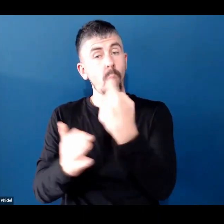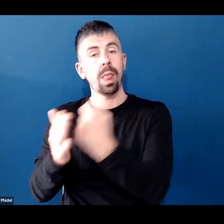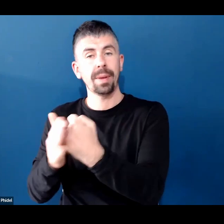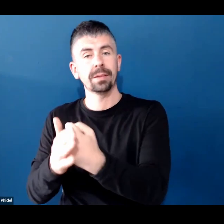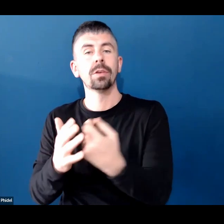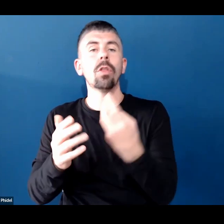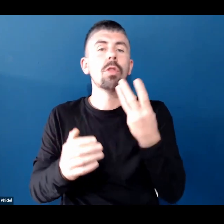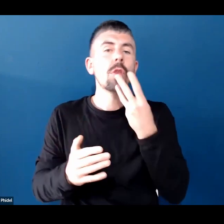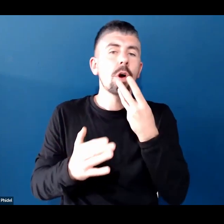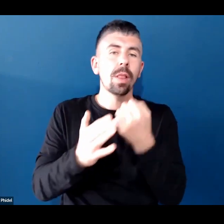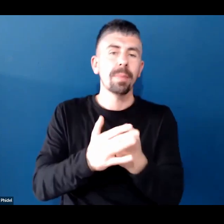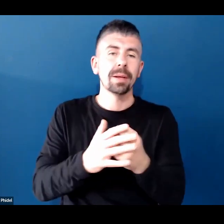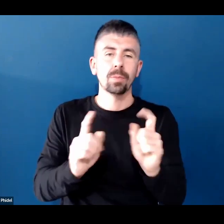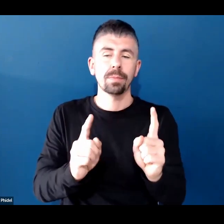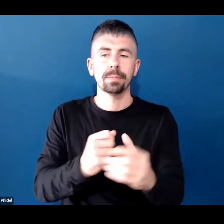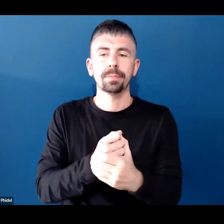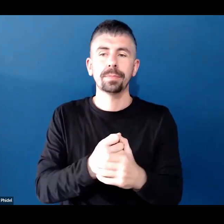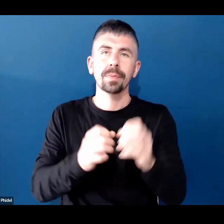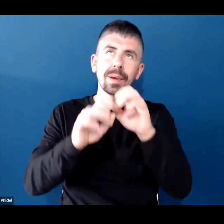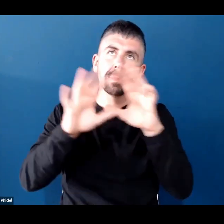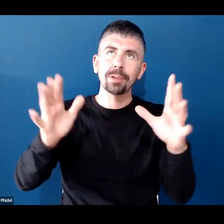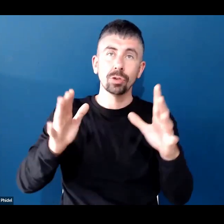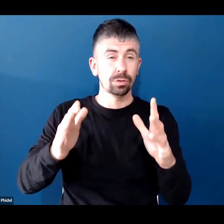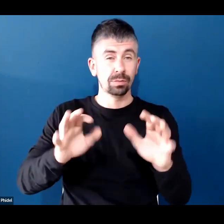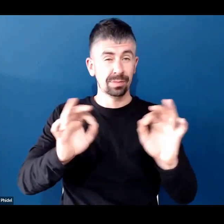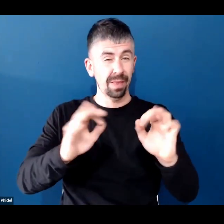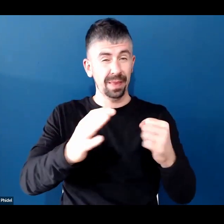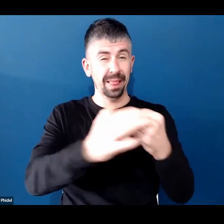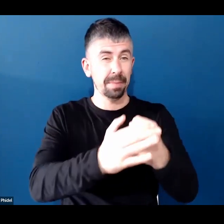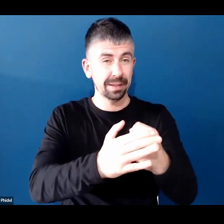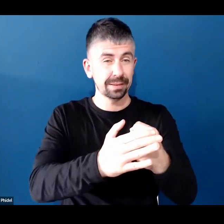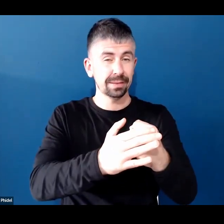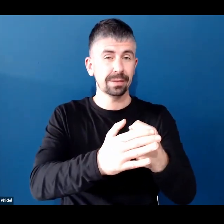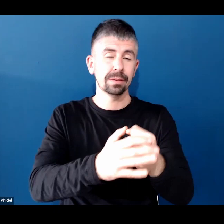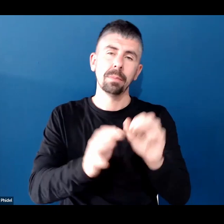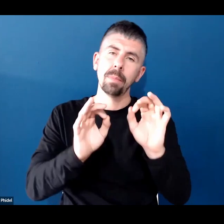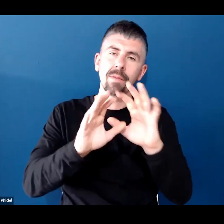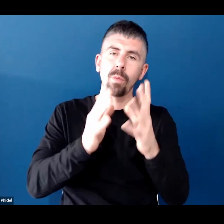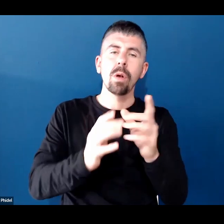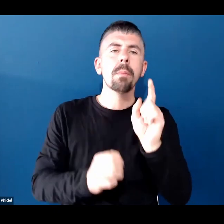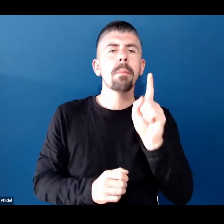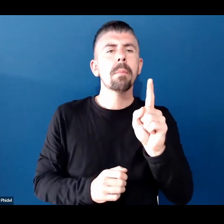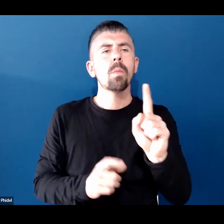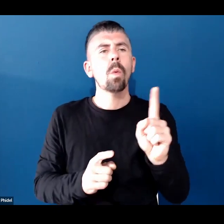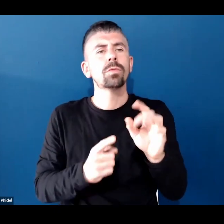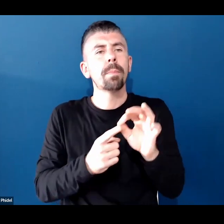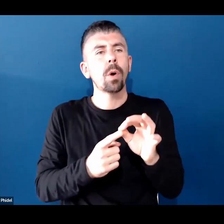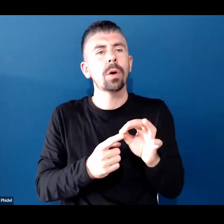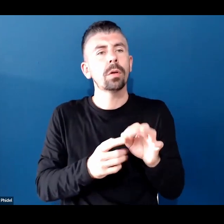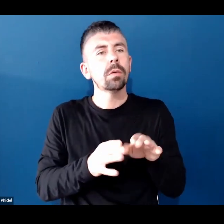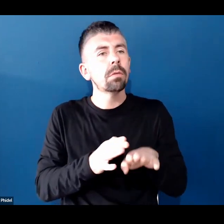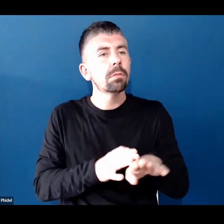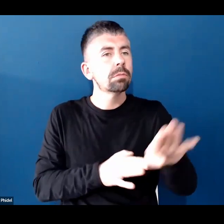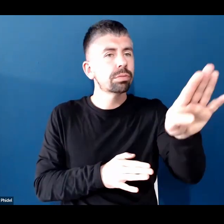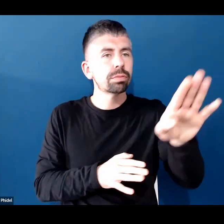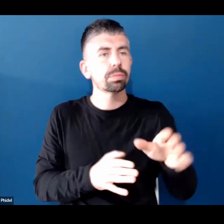is my favorite. Imagine we have no biophysical limits to growth, no social limits to growth. But then what is the point of growing your economy